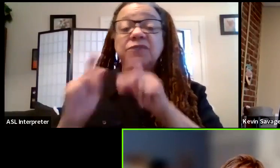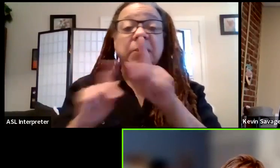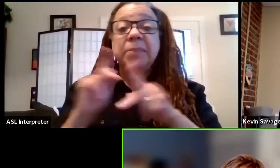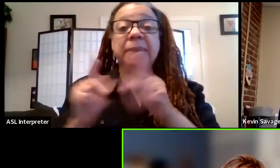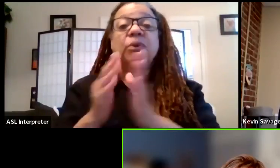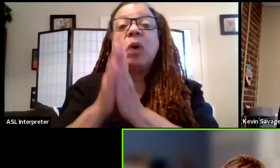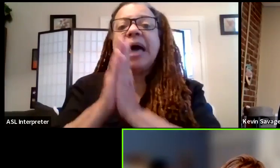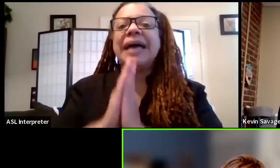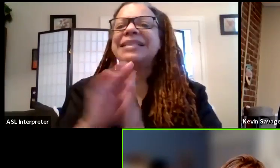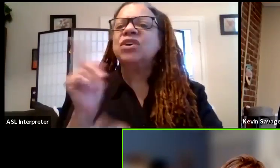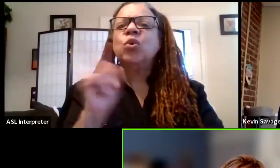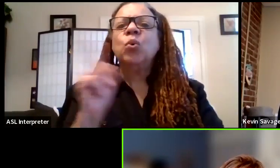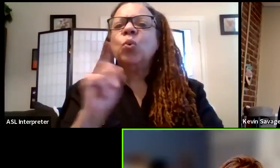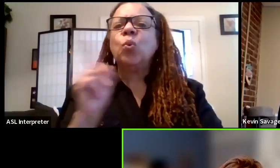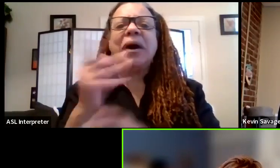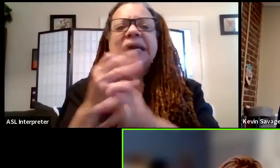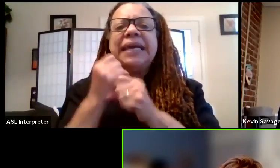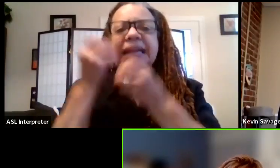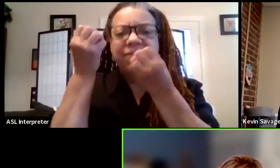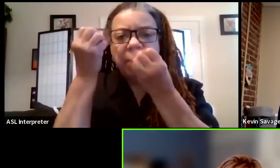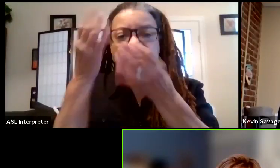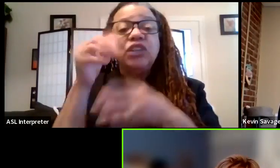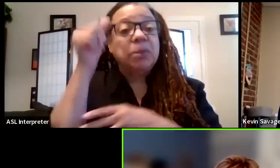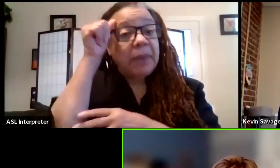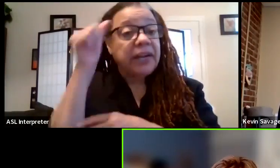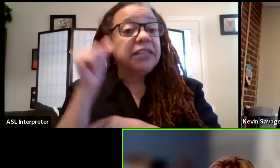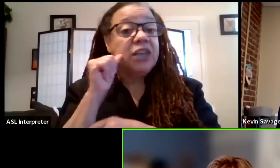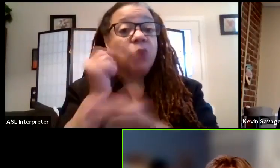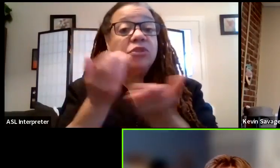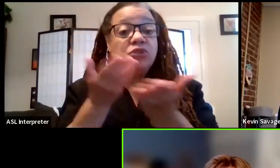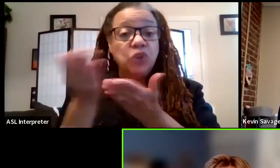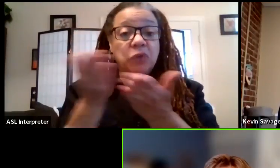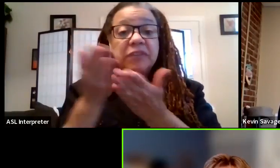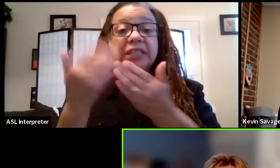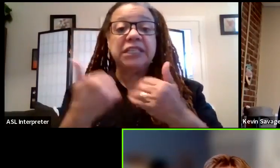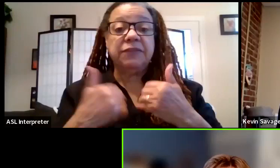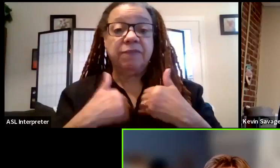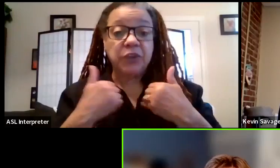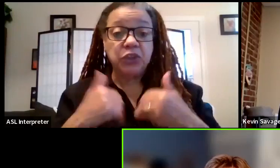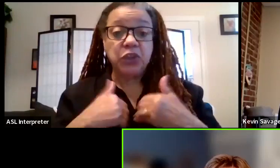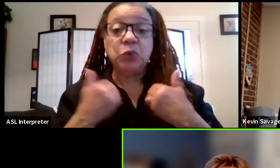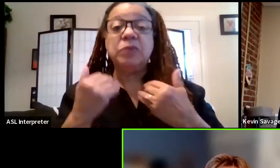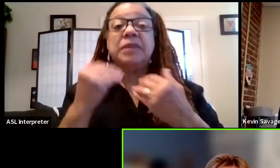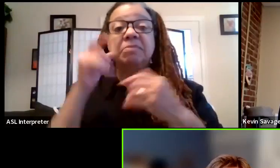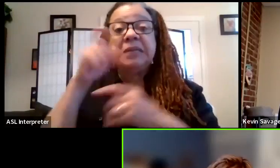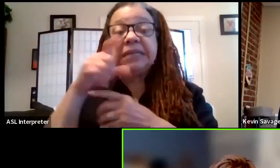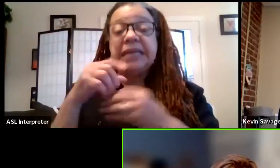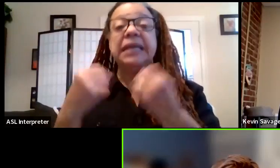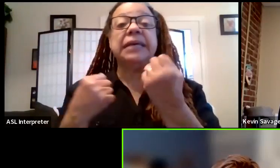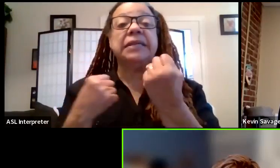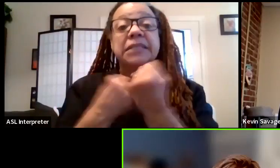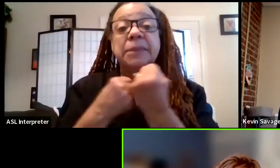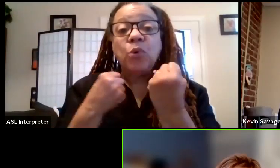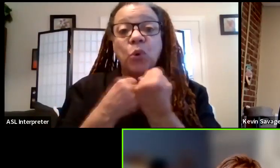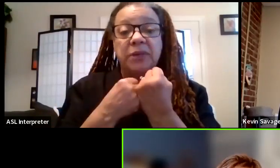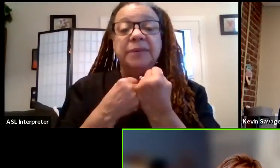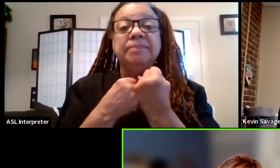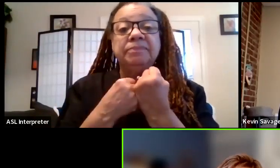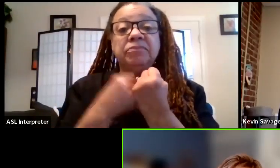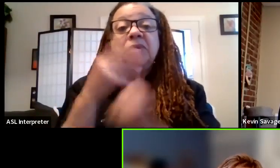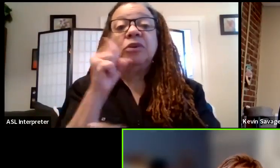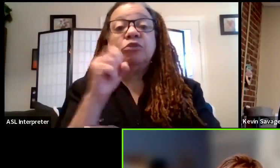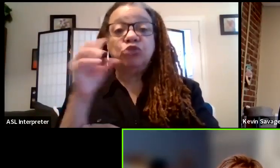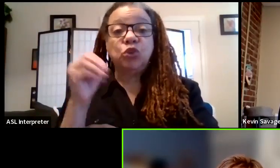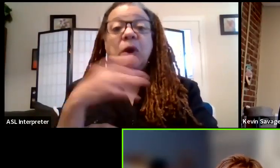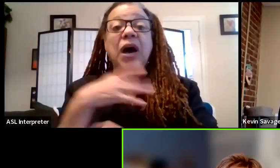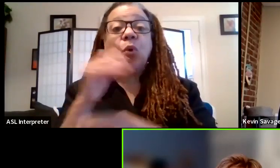about where to get information about adult services for youth exiting school and needing support as they move into adulthood. So I'd like to share